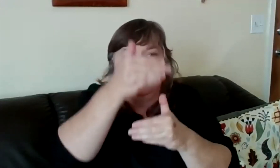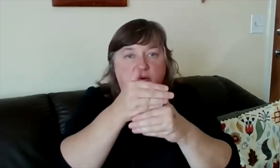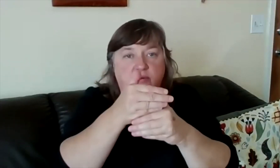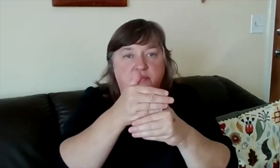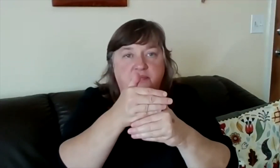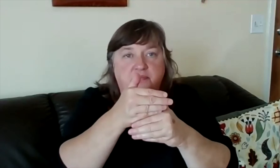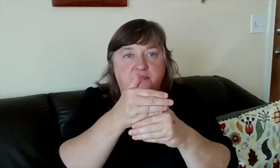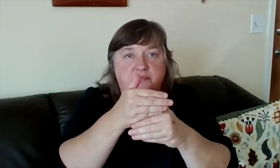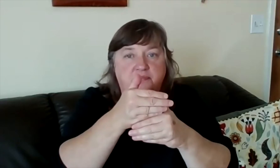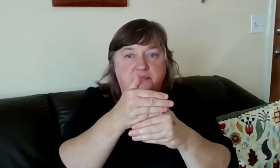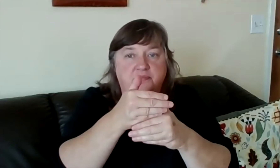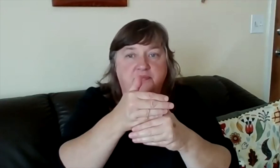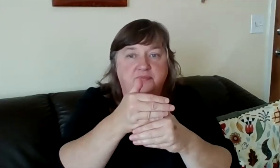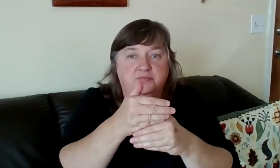Window.